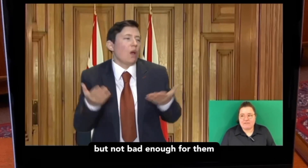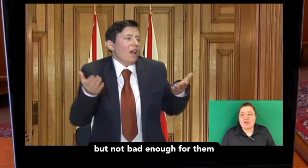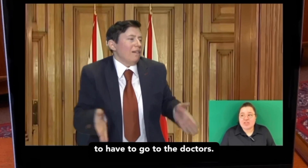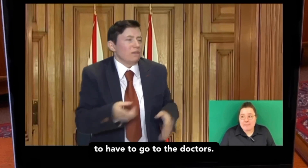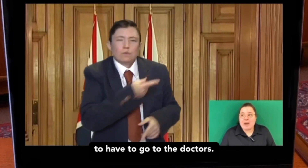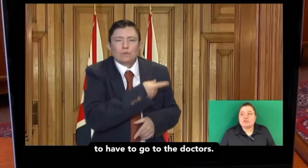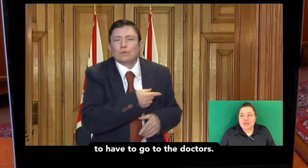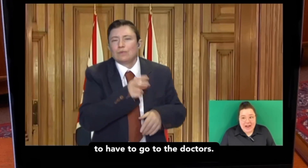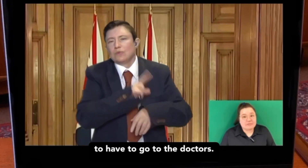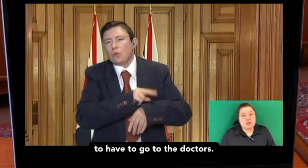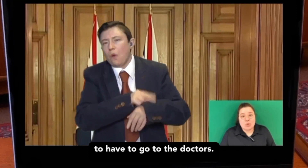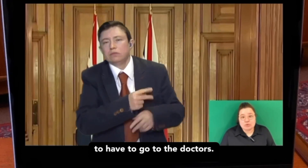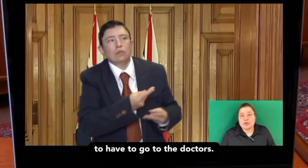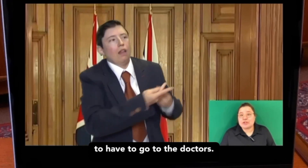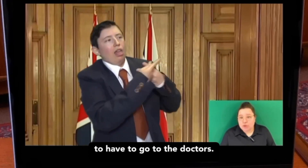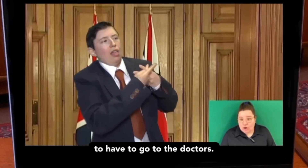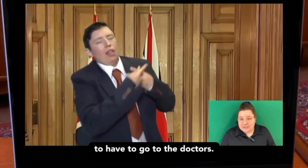them to have to go to the doctors.